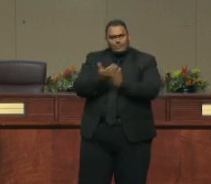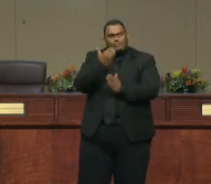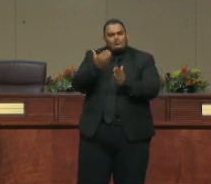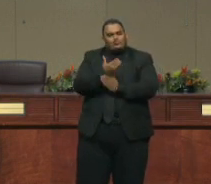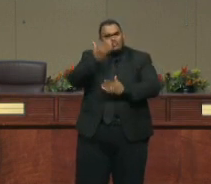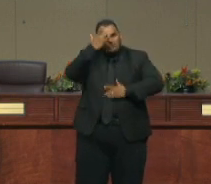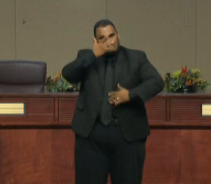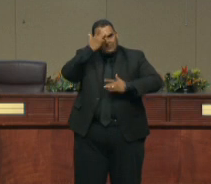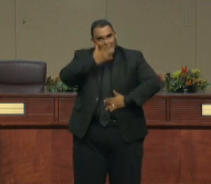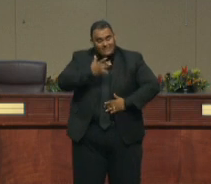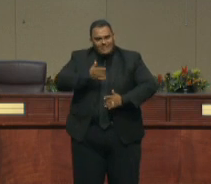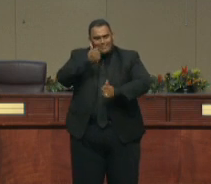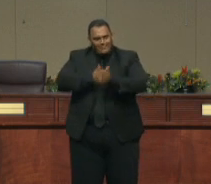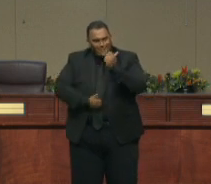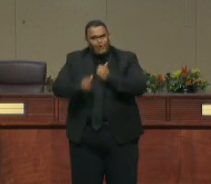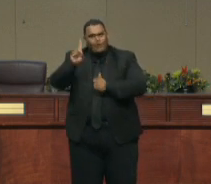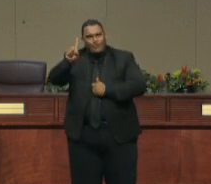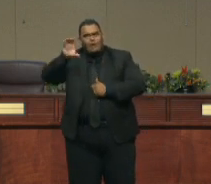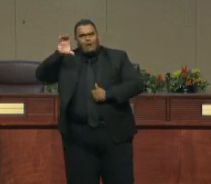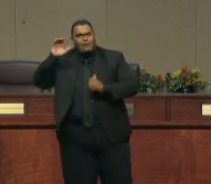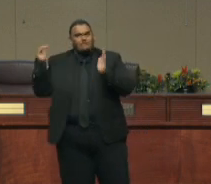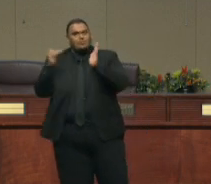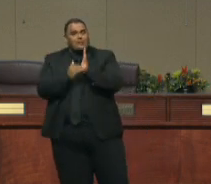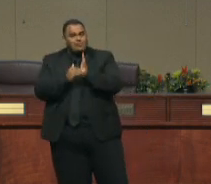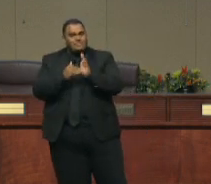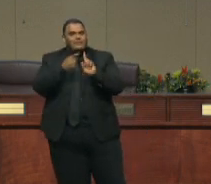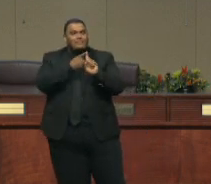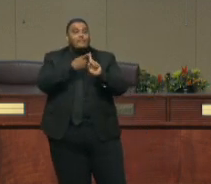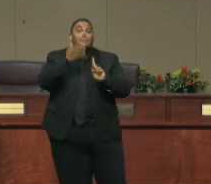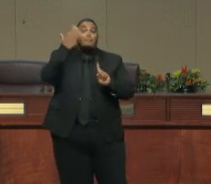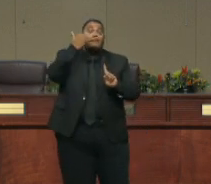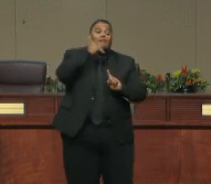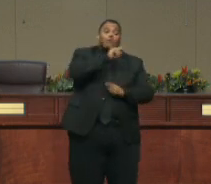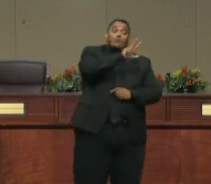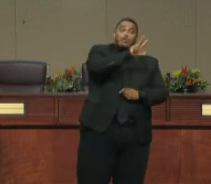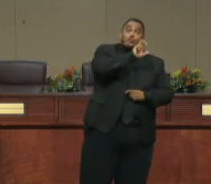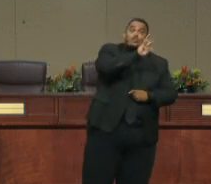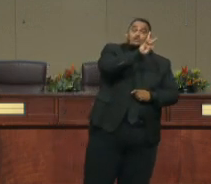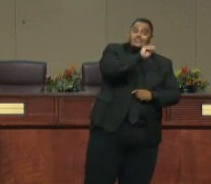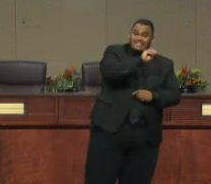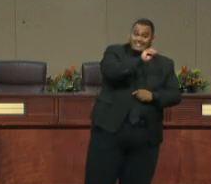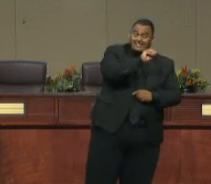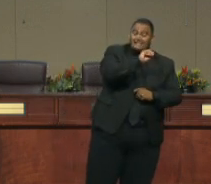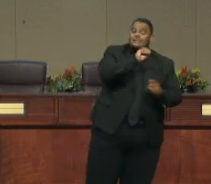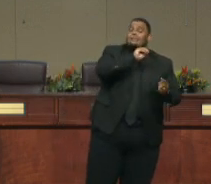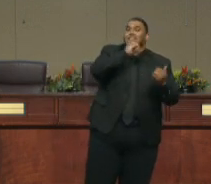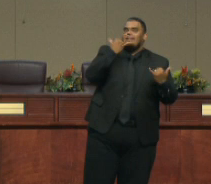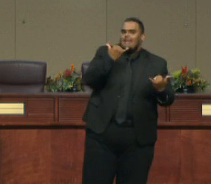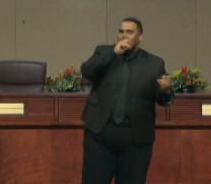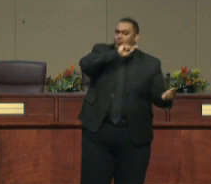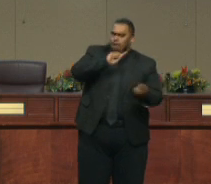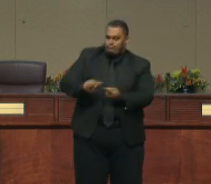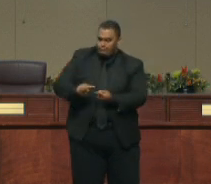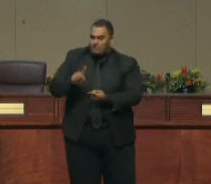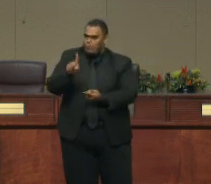per 100,000 from 360 to 160 last